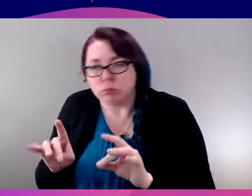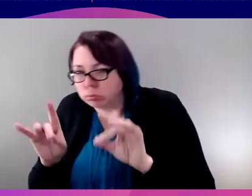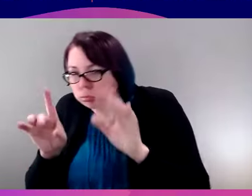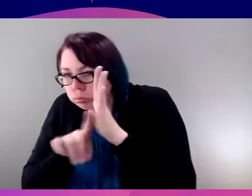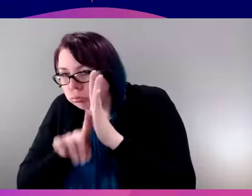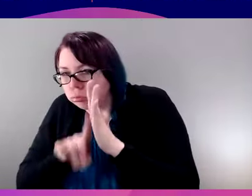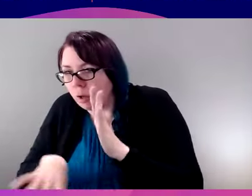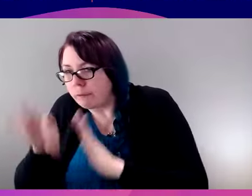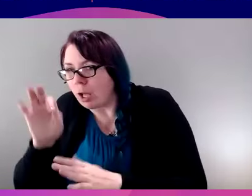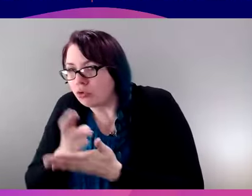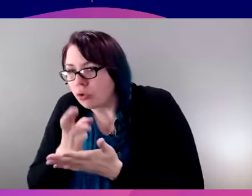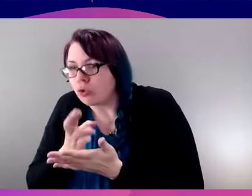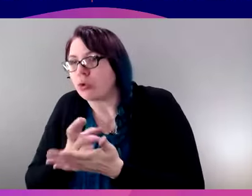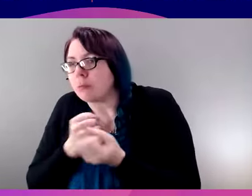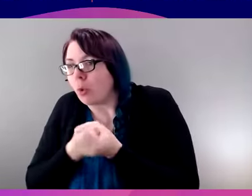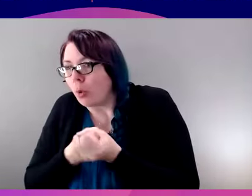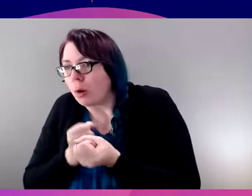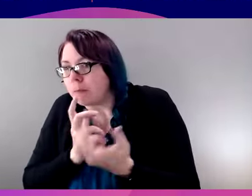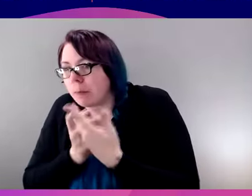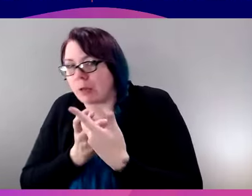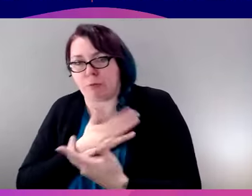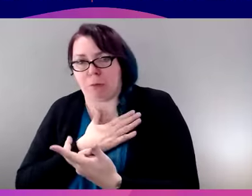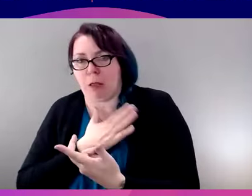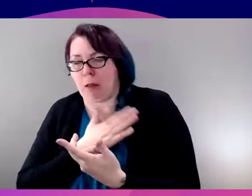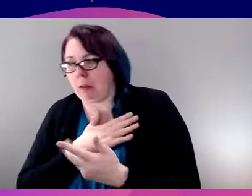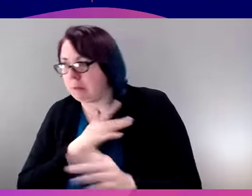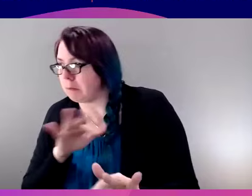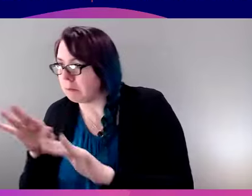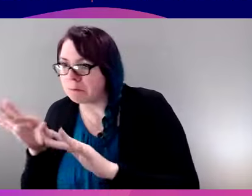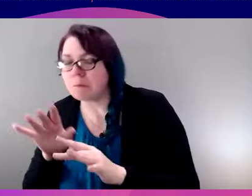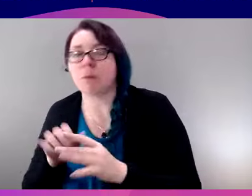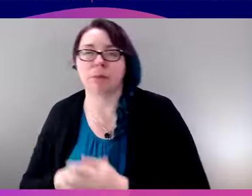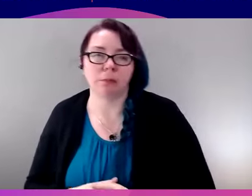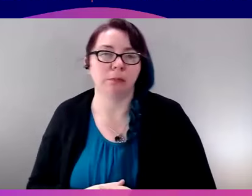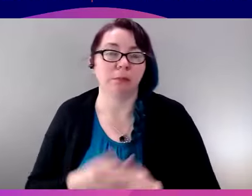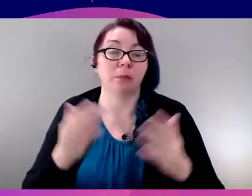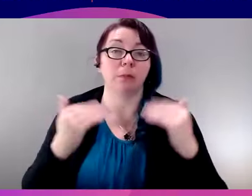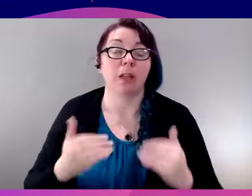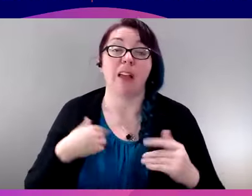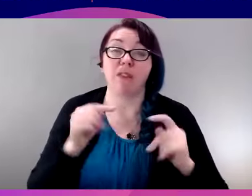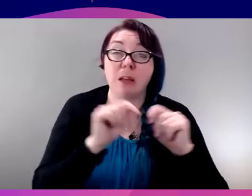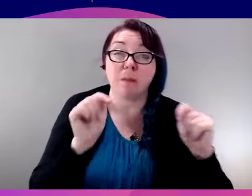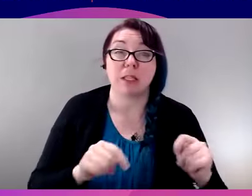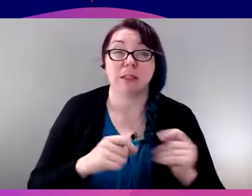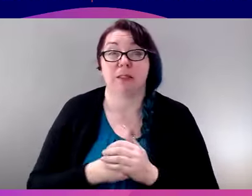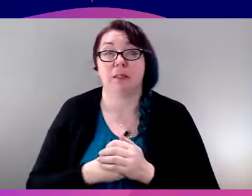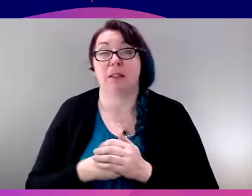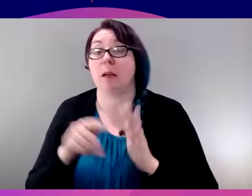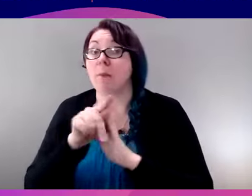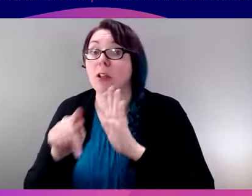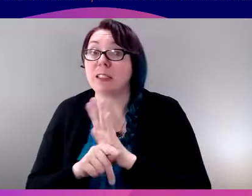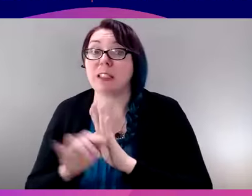will best support their needs. There are also numerous template forms and policies created to